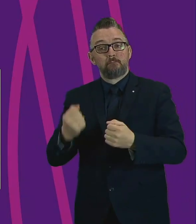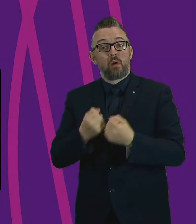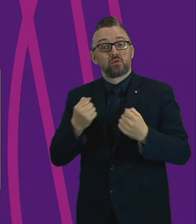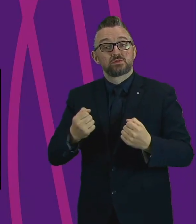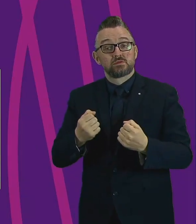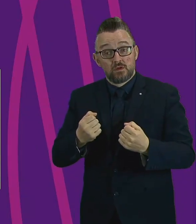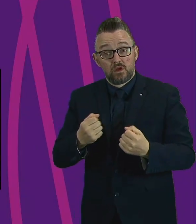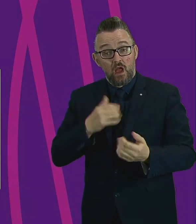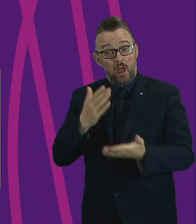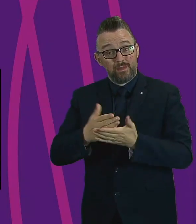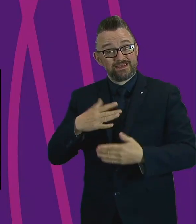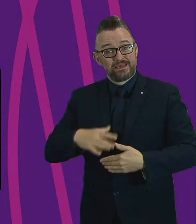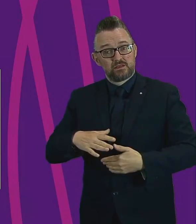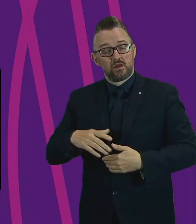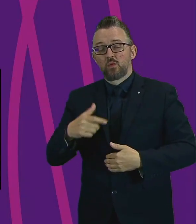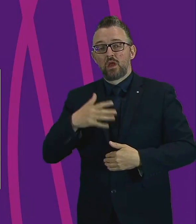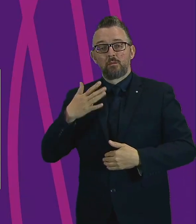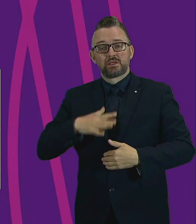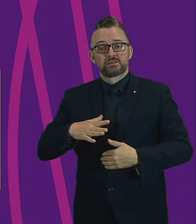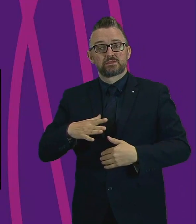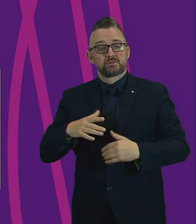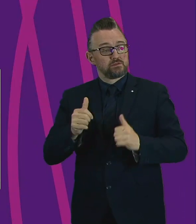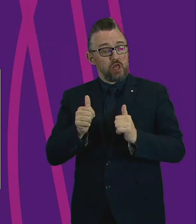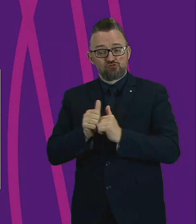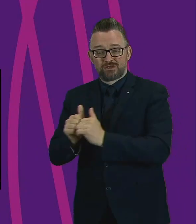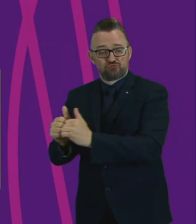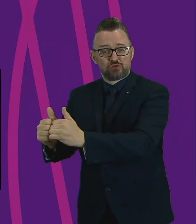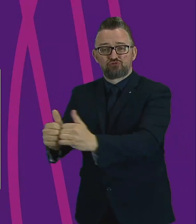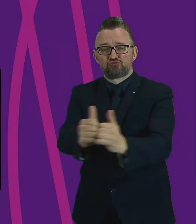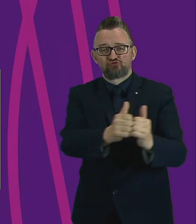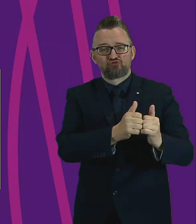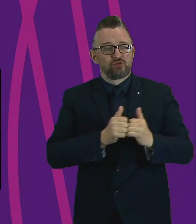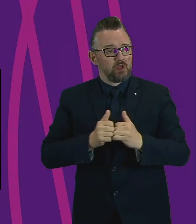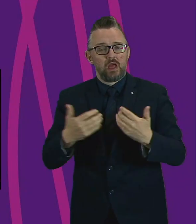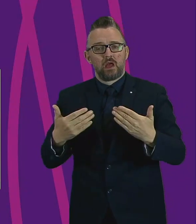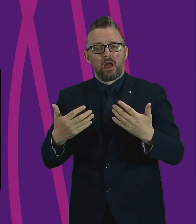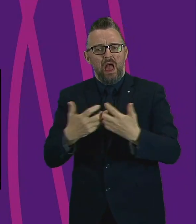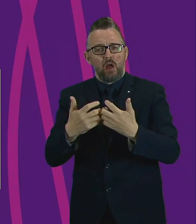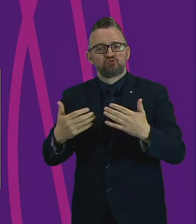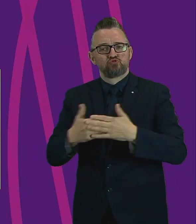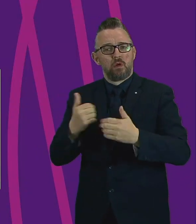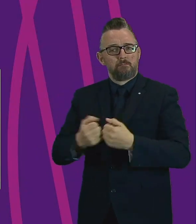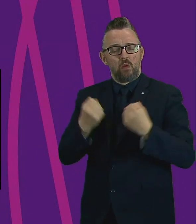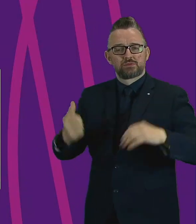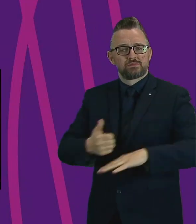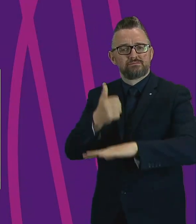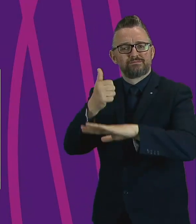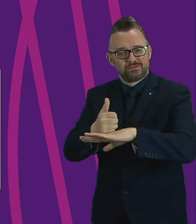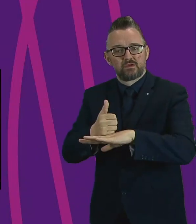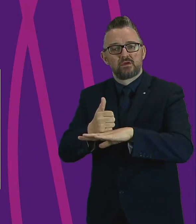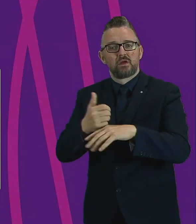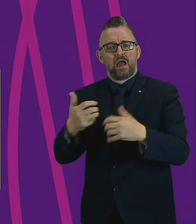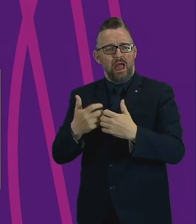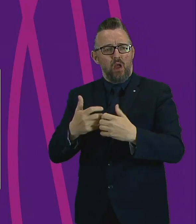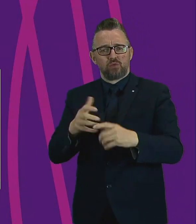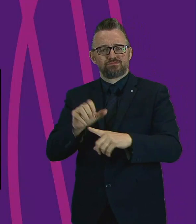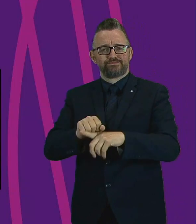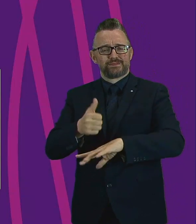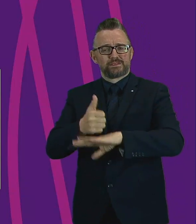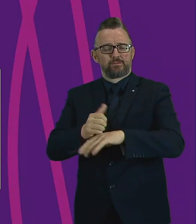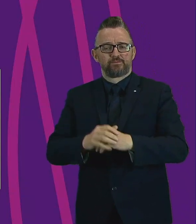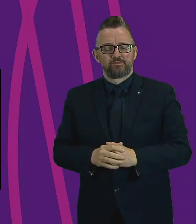then let us seek to build agreement across party how we get those new powers and how we secure them.